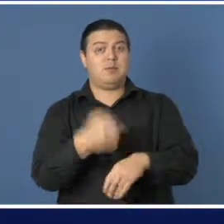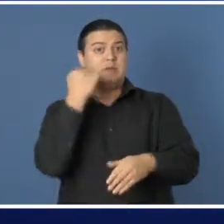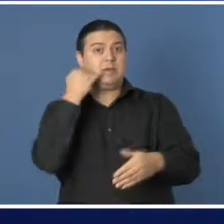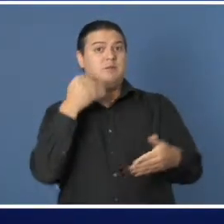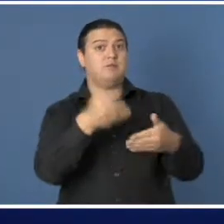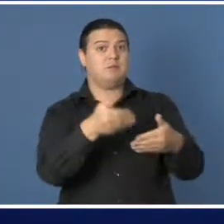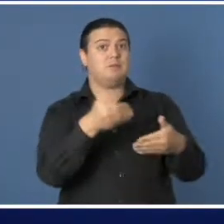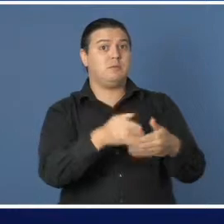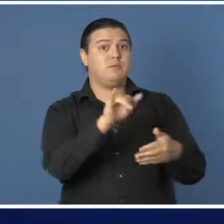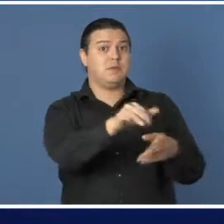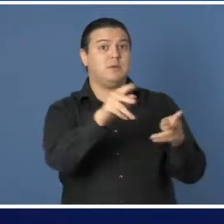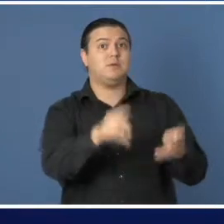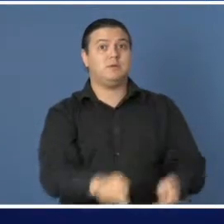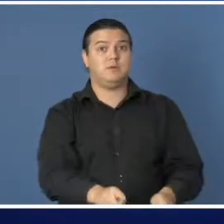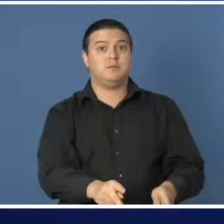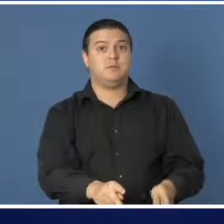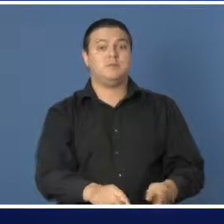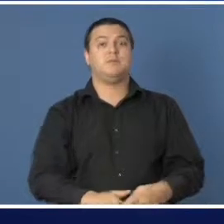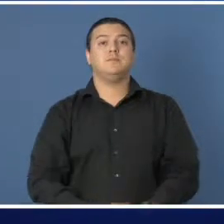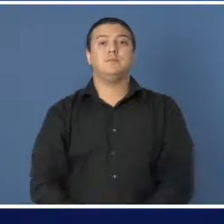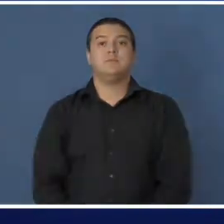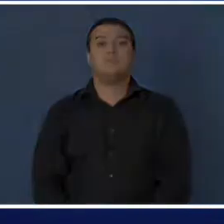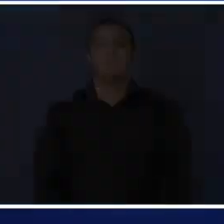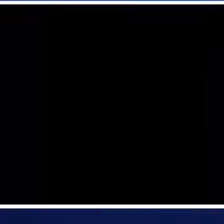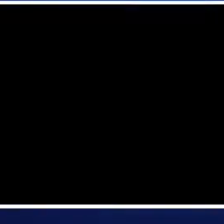nose when in close contact.